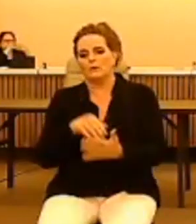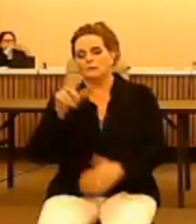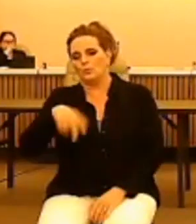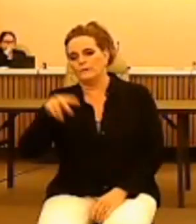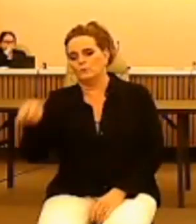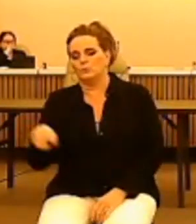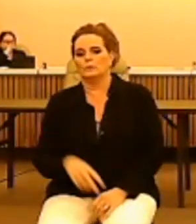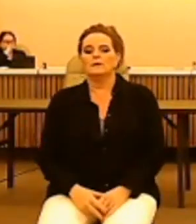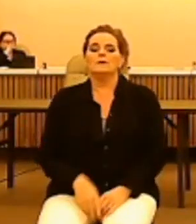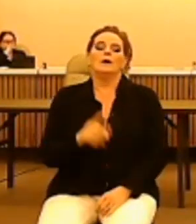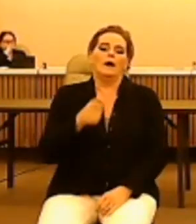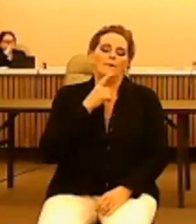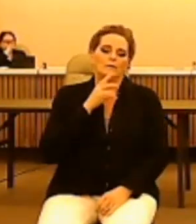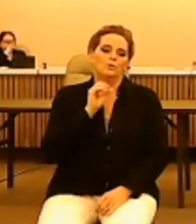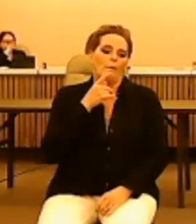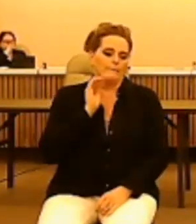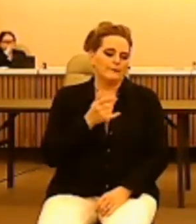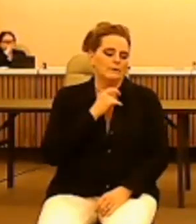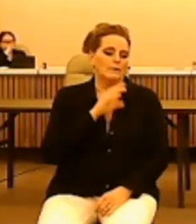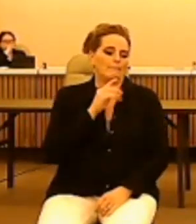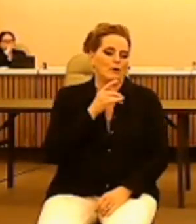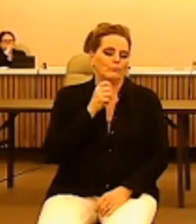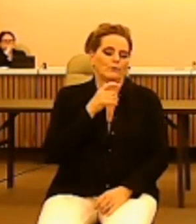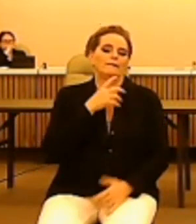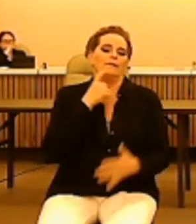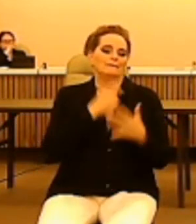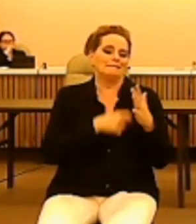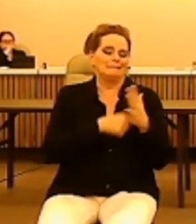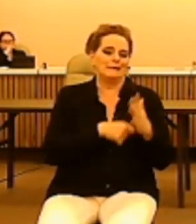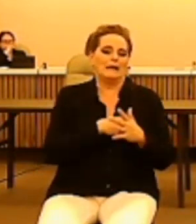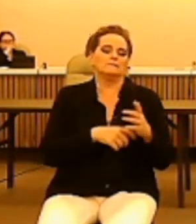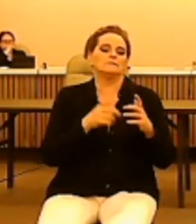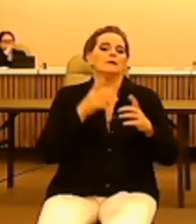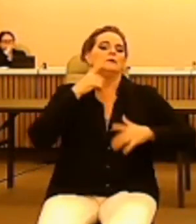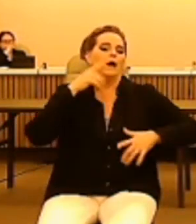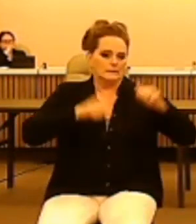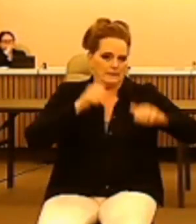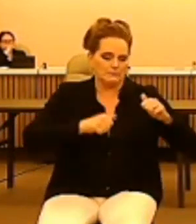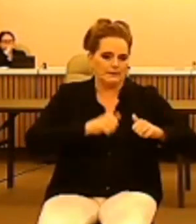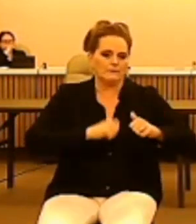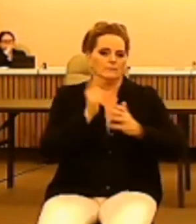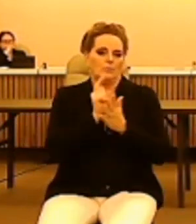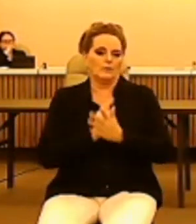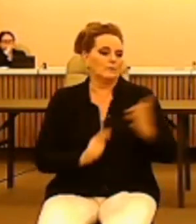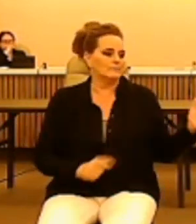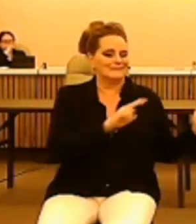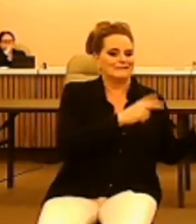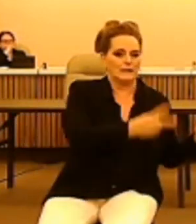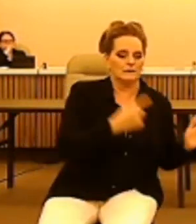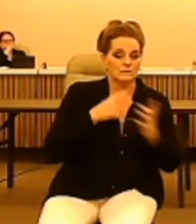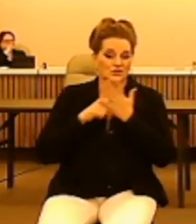12-205/2022 to appeal Barbary Cove tax assessment litigation. Seconded. Any